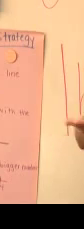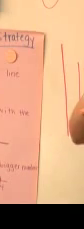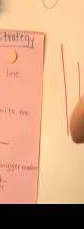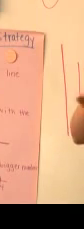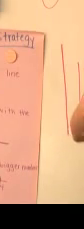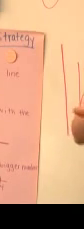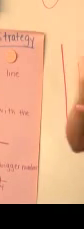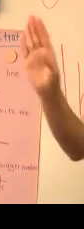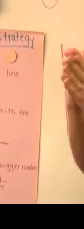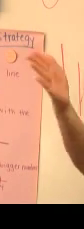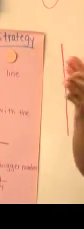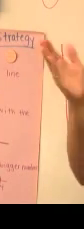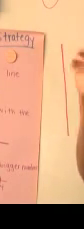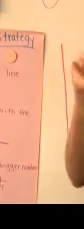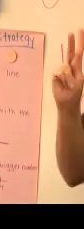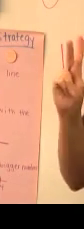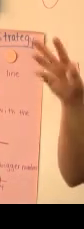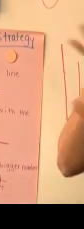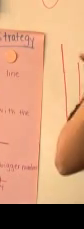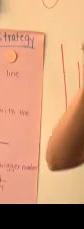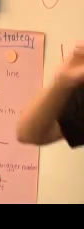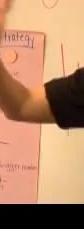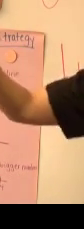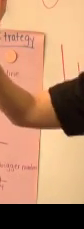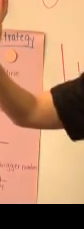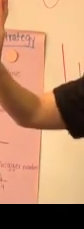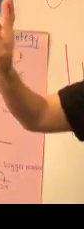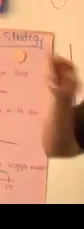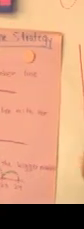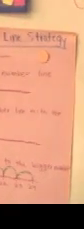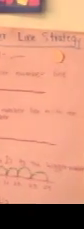right. Mix them up. Okay, ready?